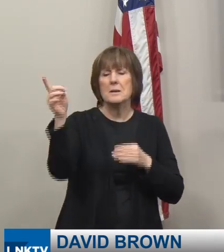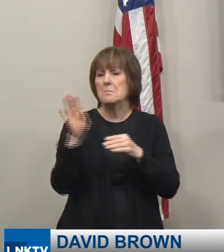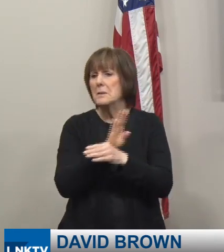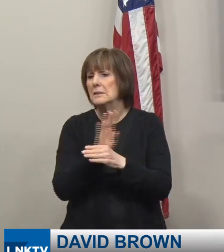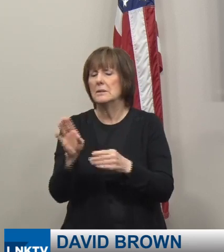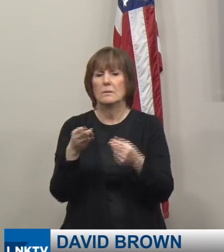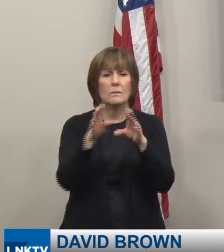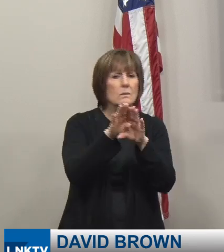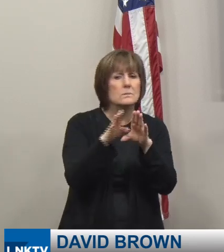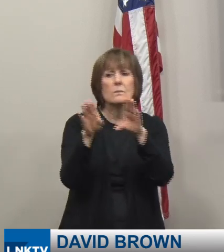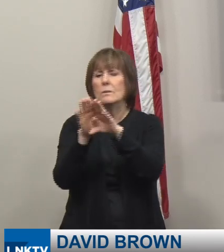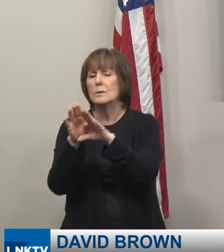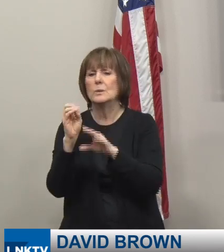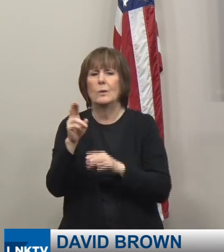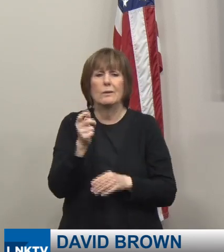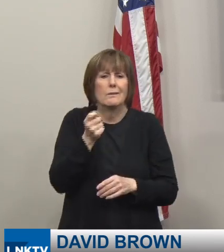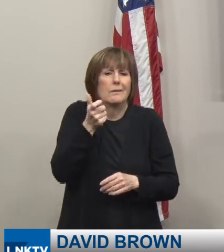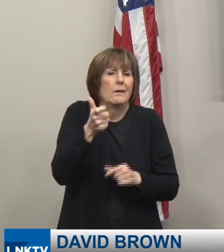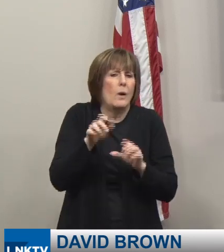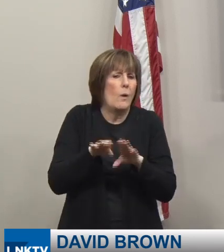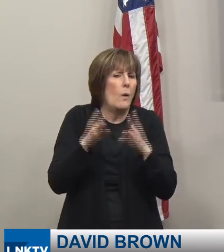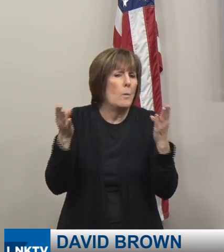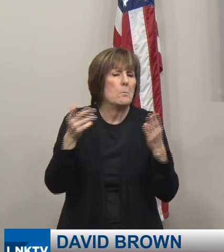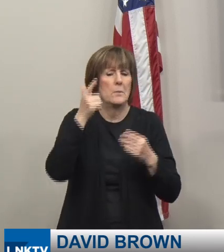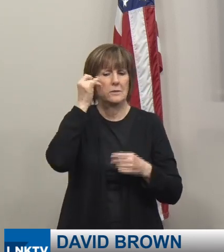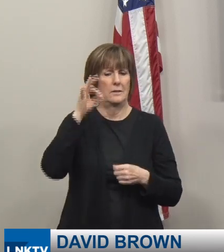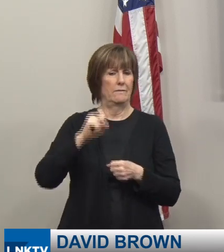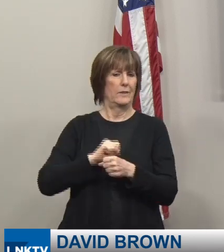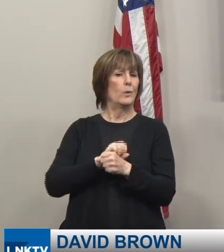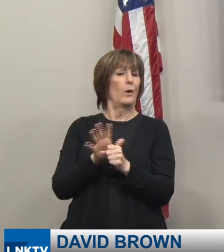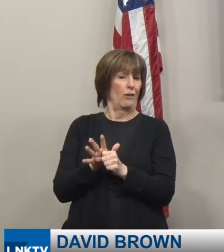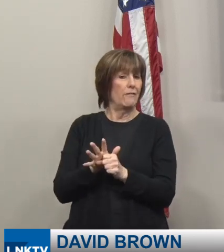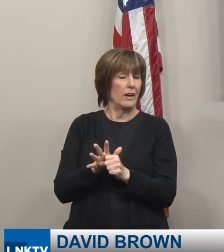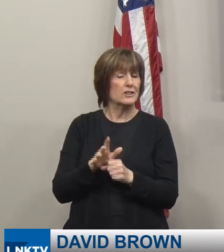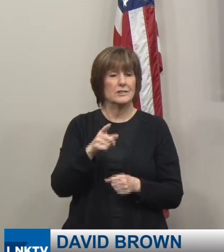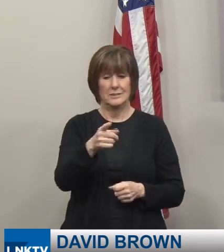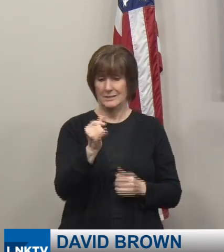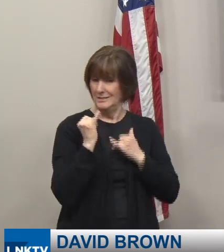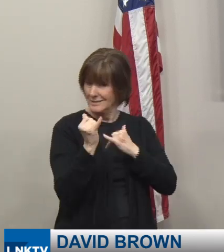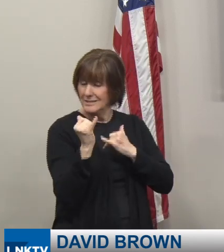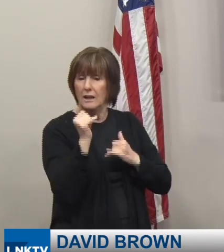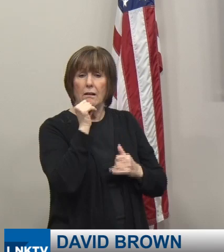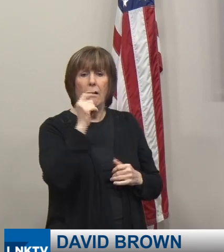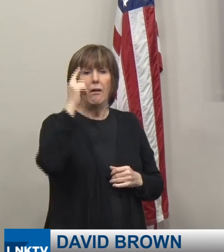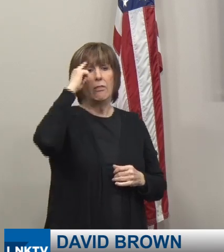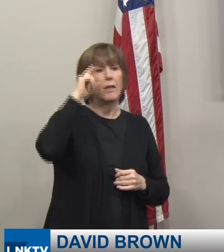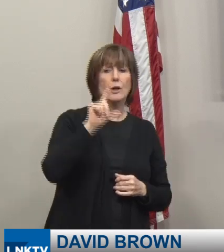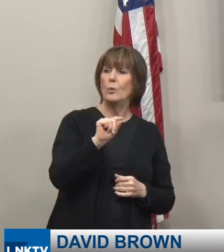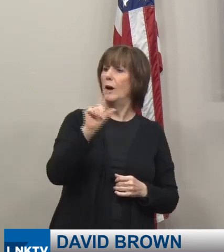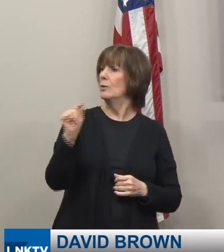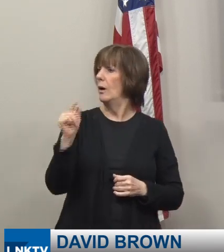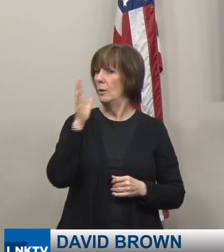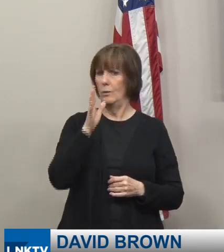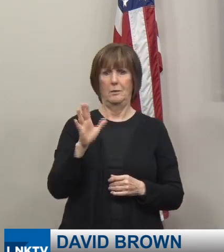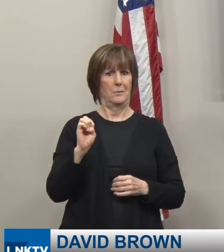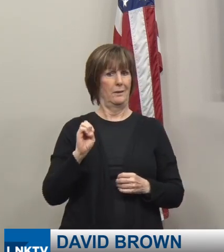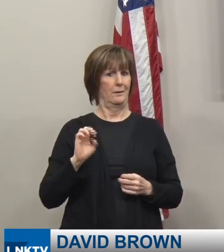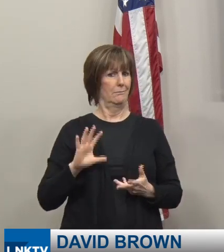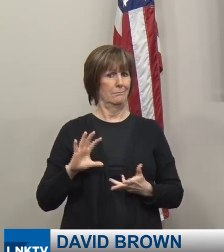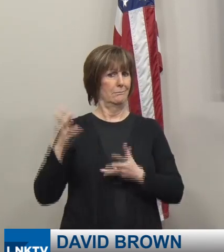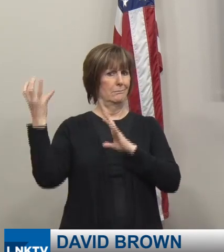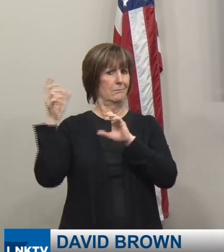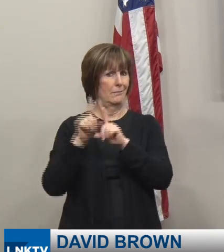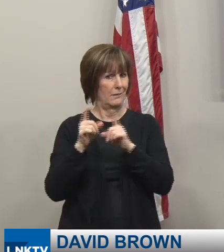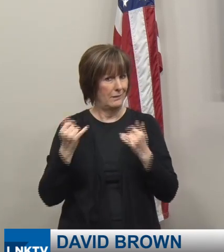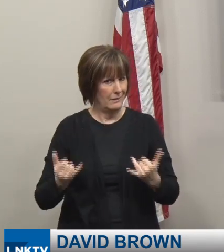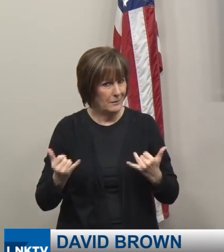shuttered or partially open as a result of what's going on. And if you're like me, you didn't think that 2020 was going to turn out this way.